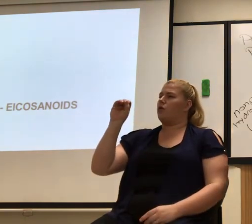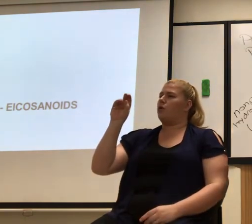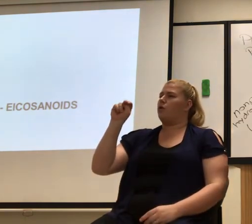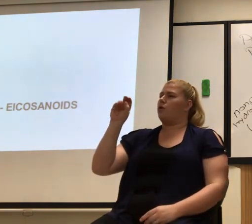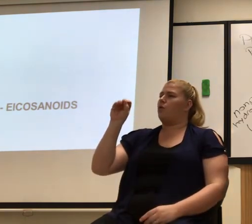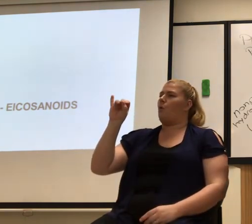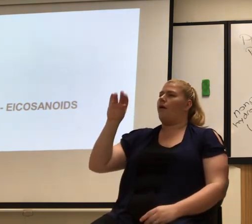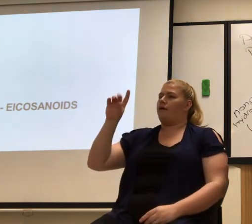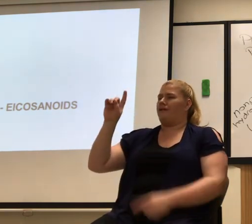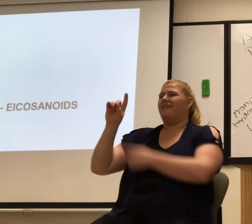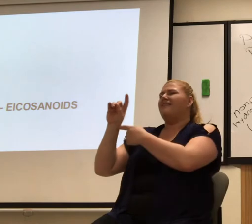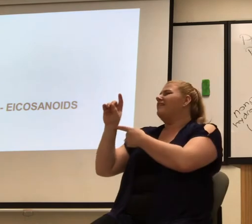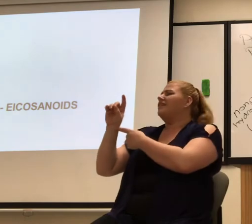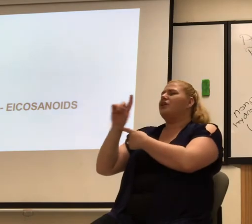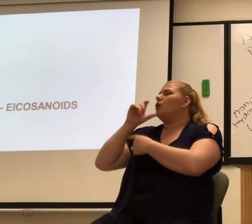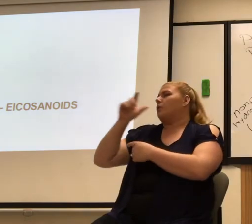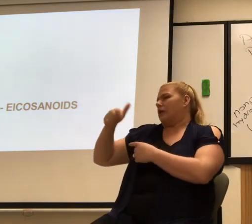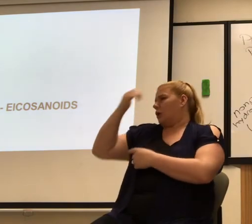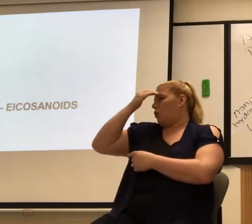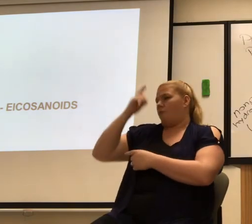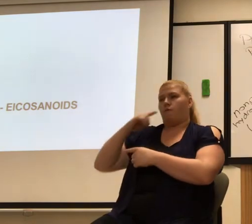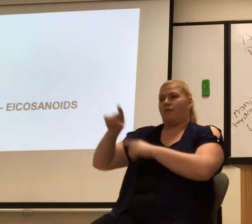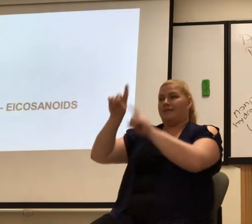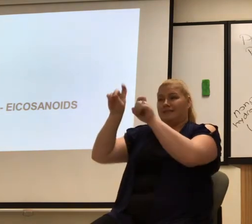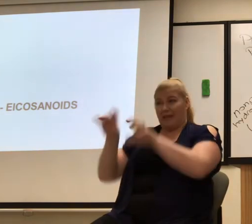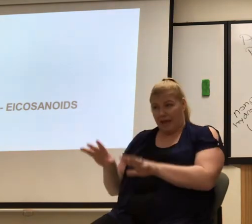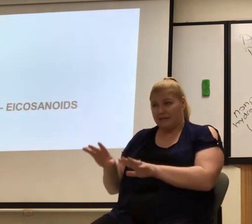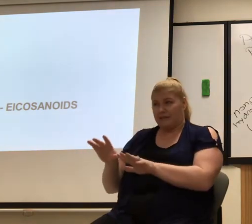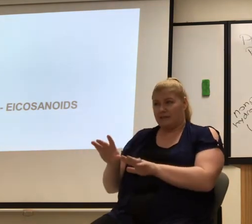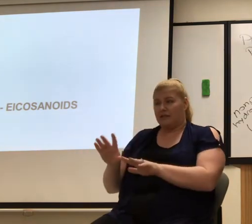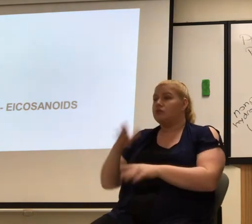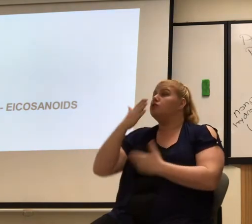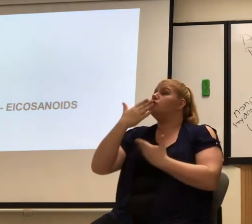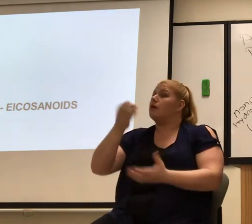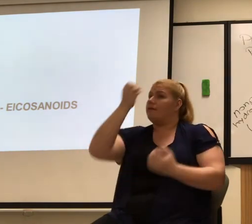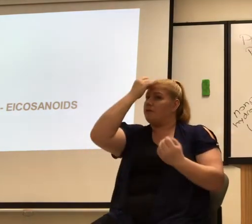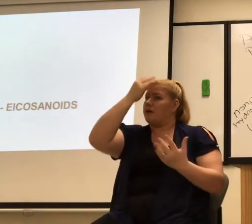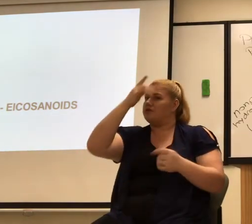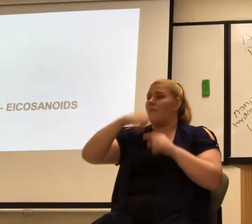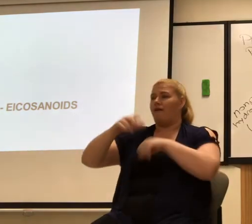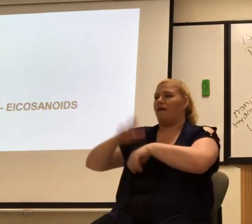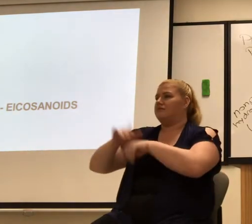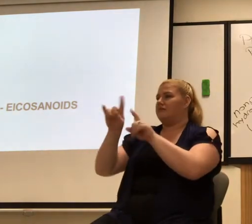responsible for eicosanoids. I'll just kind of write that.